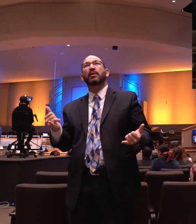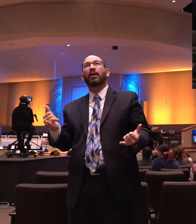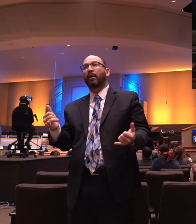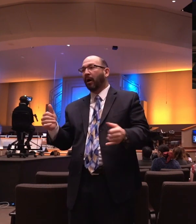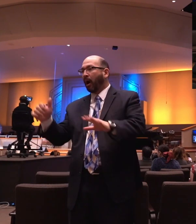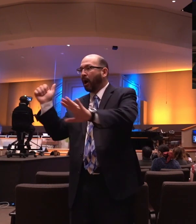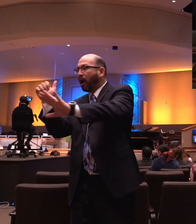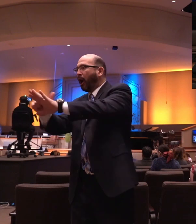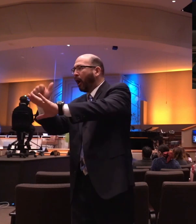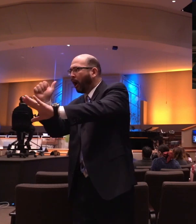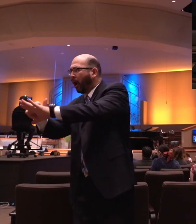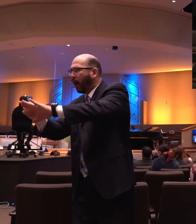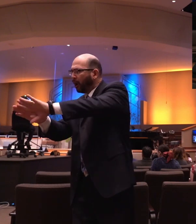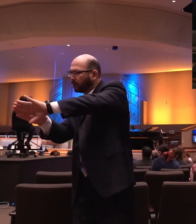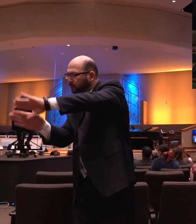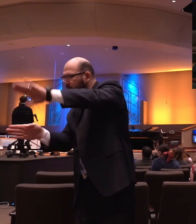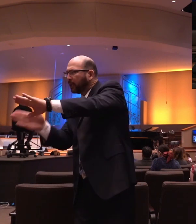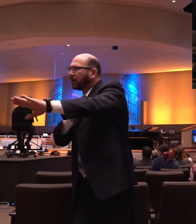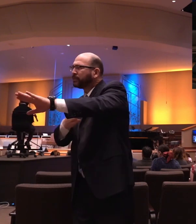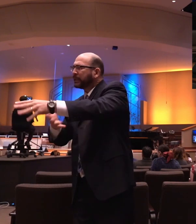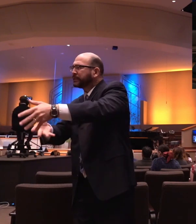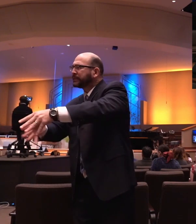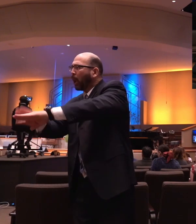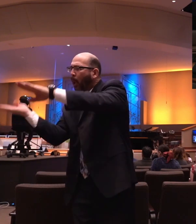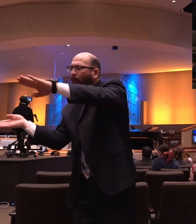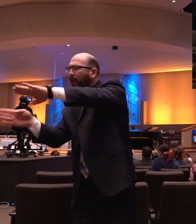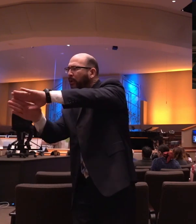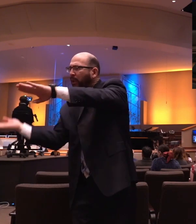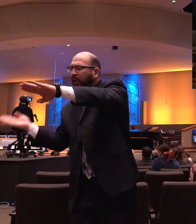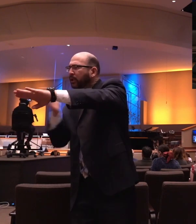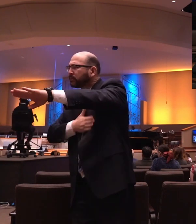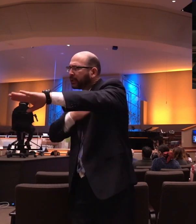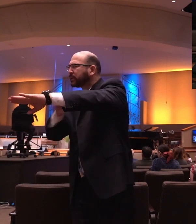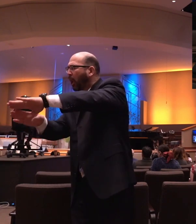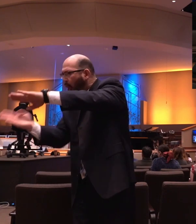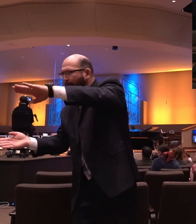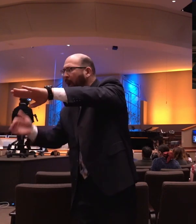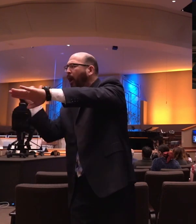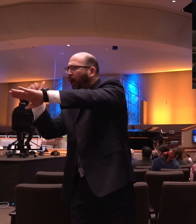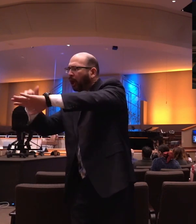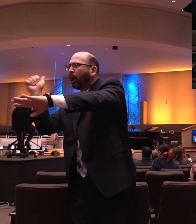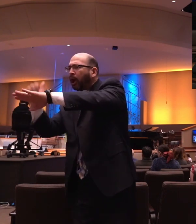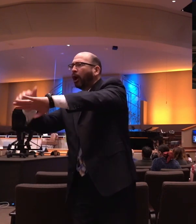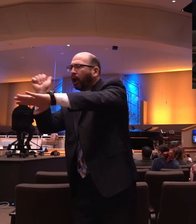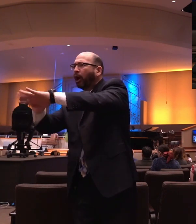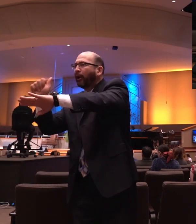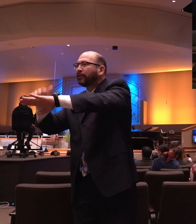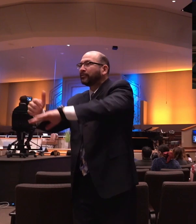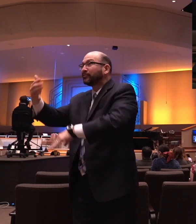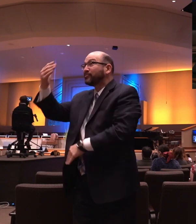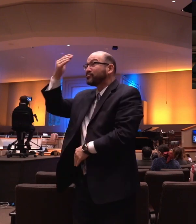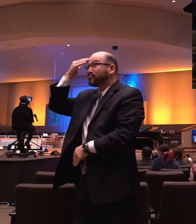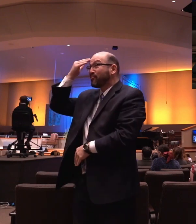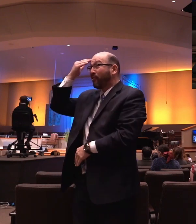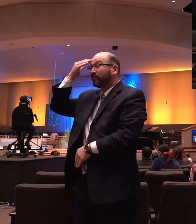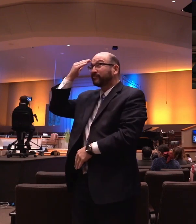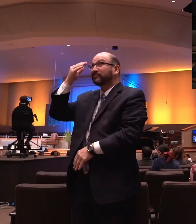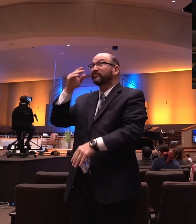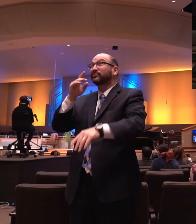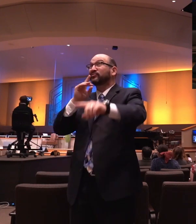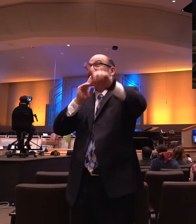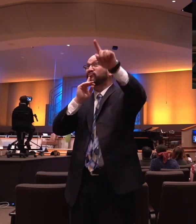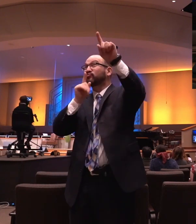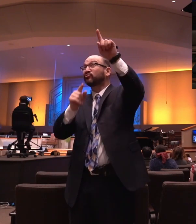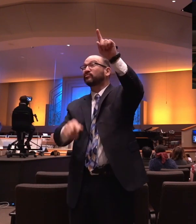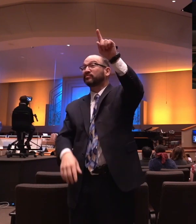pounding on that ark. Let us in. Let us in because now they knew that God was